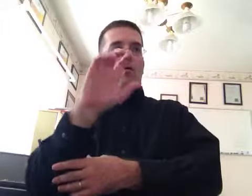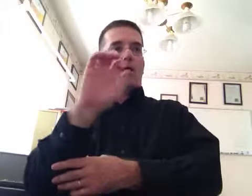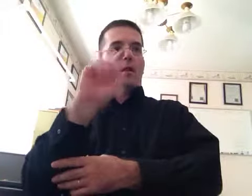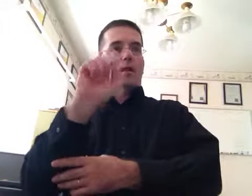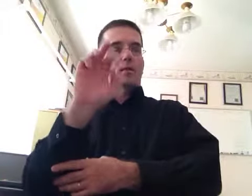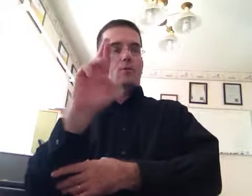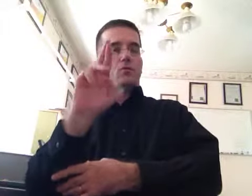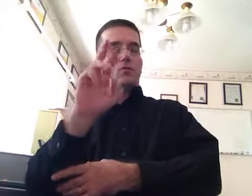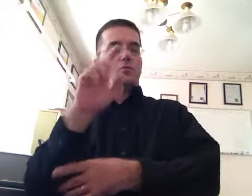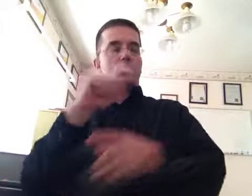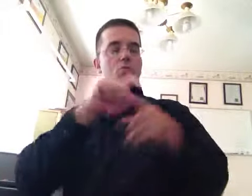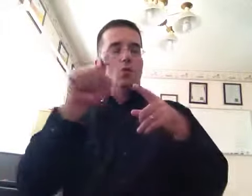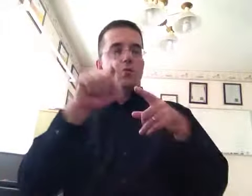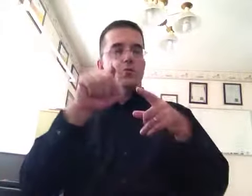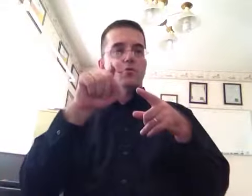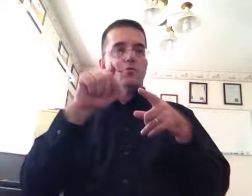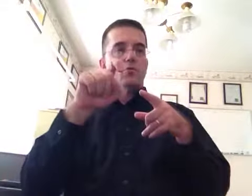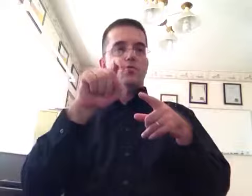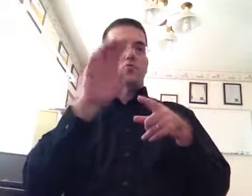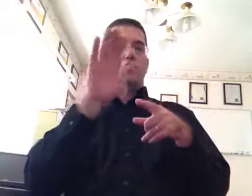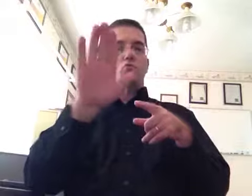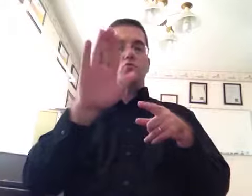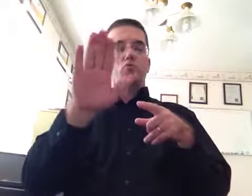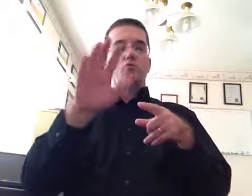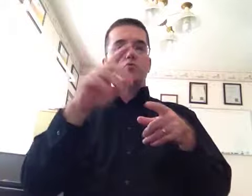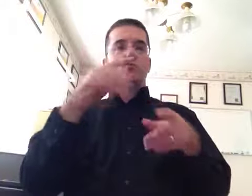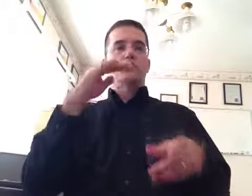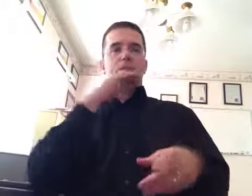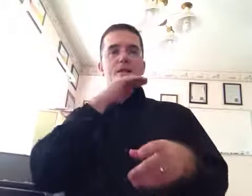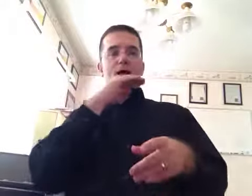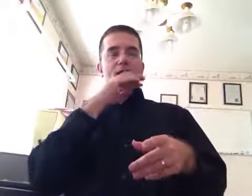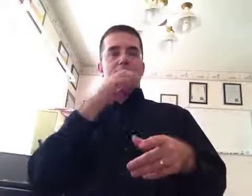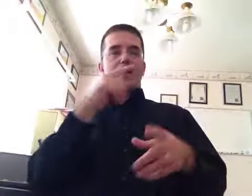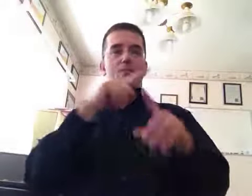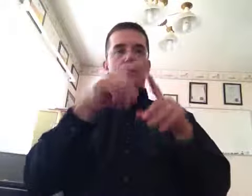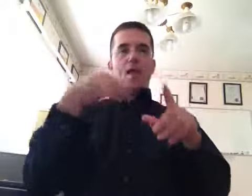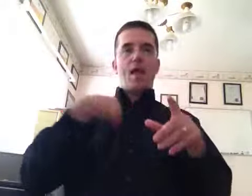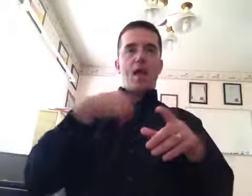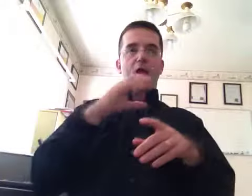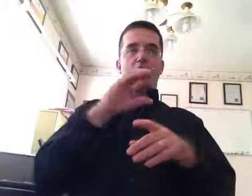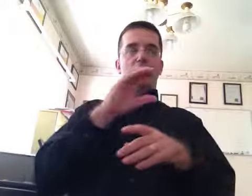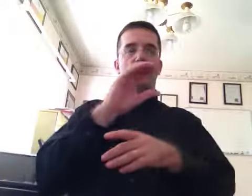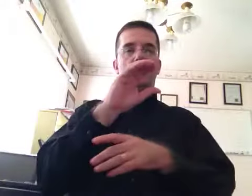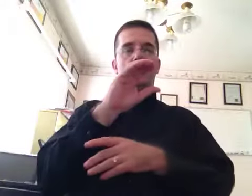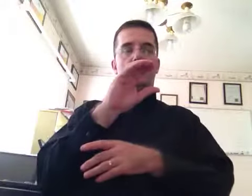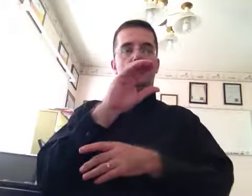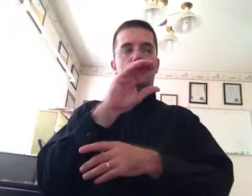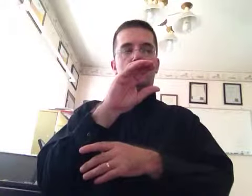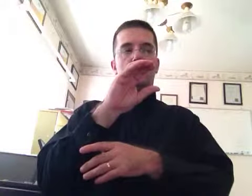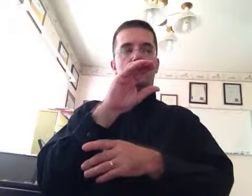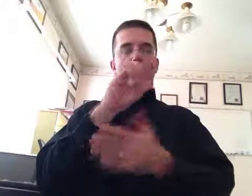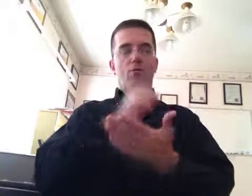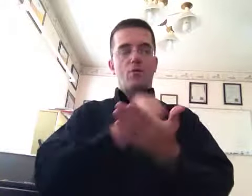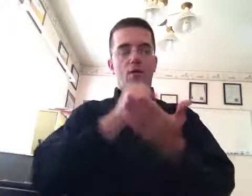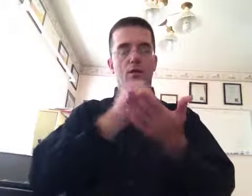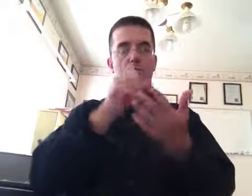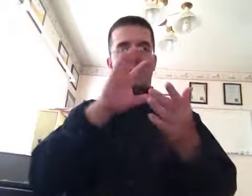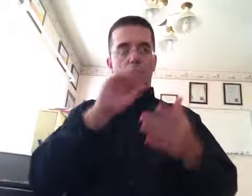and I've got it in writing from them. Good. That it is 0.99% interest over the